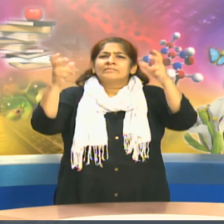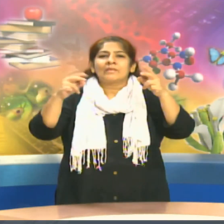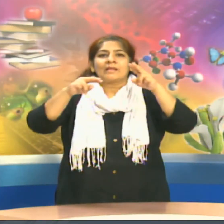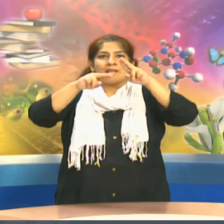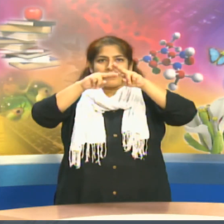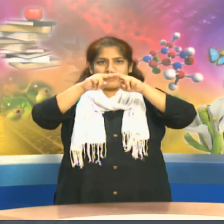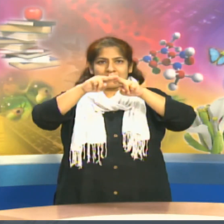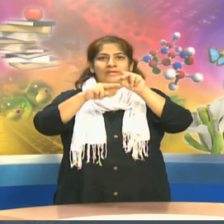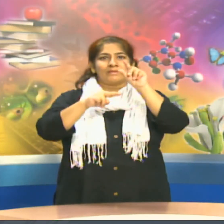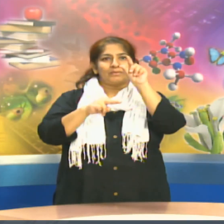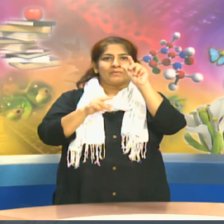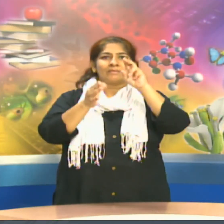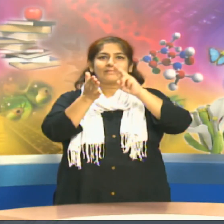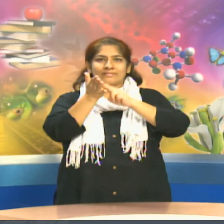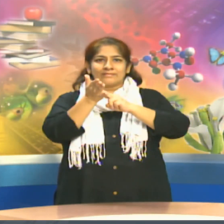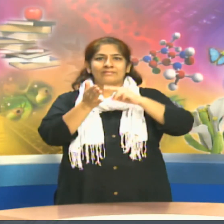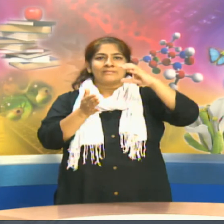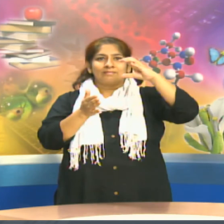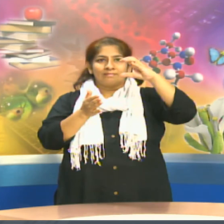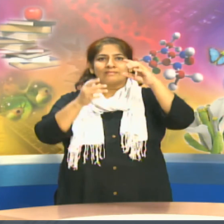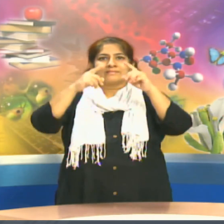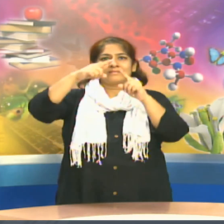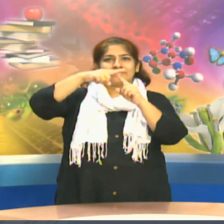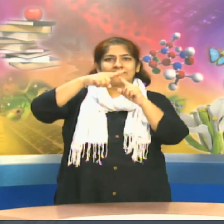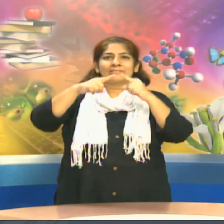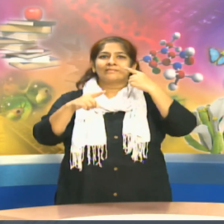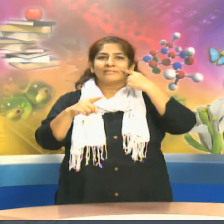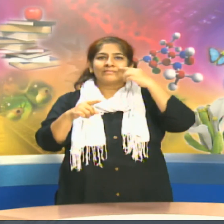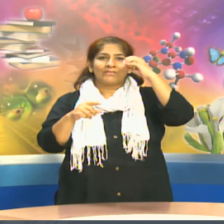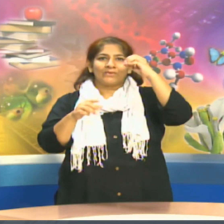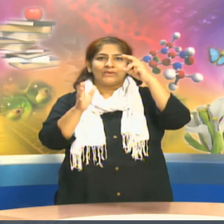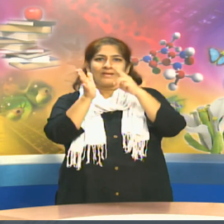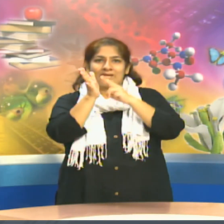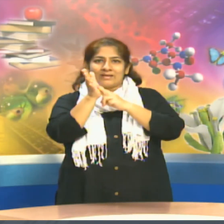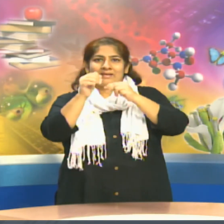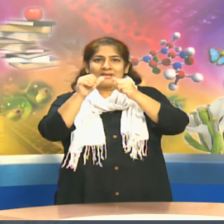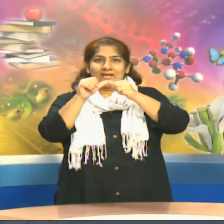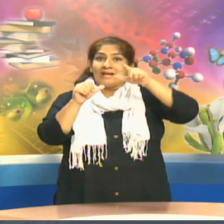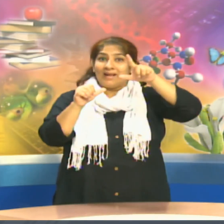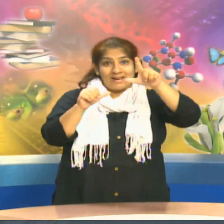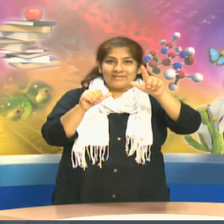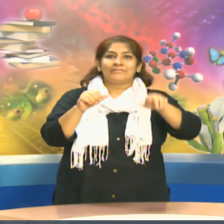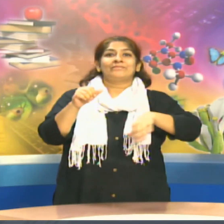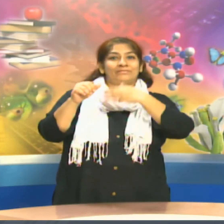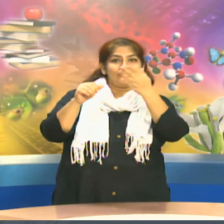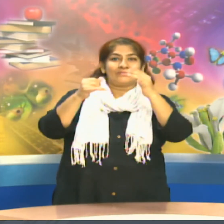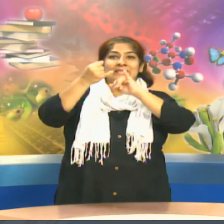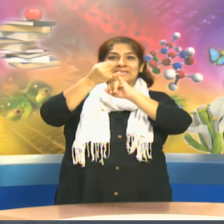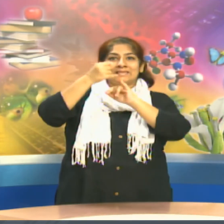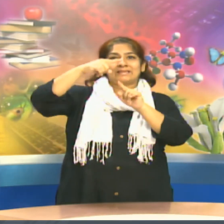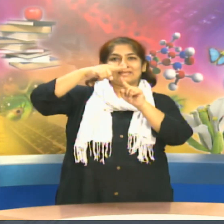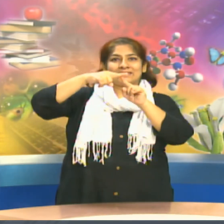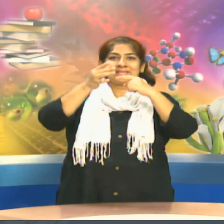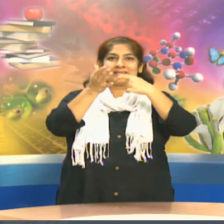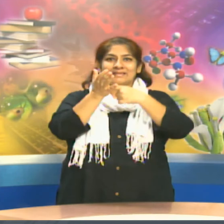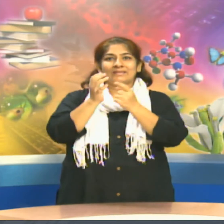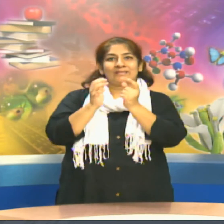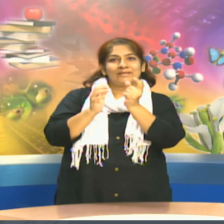The picture you just saw, it has CEO on the top, then it has